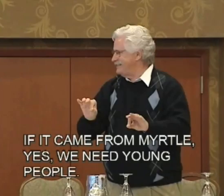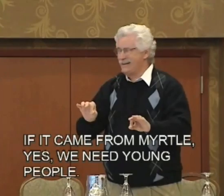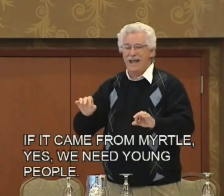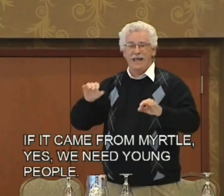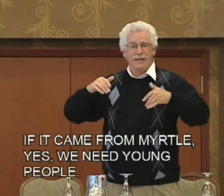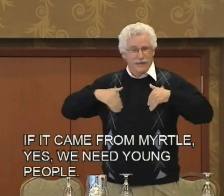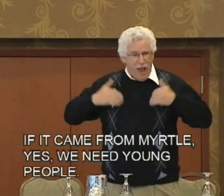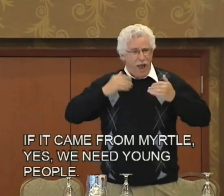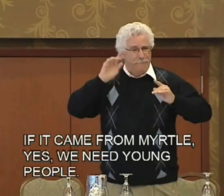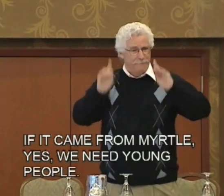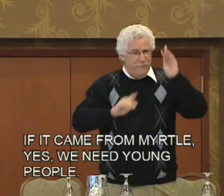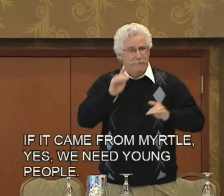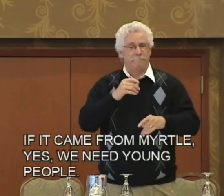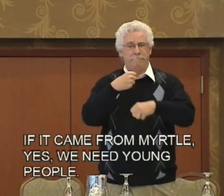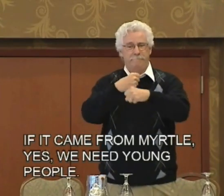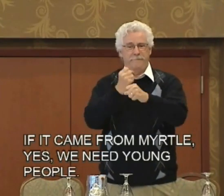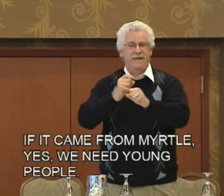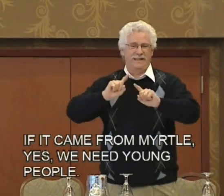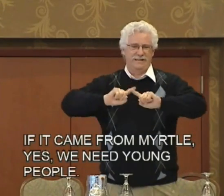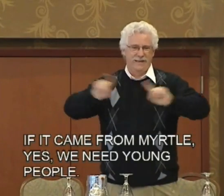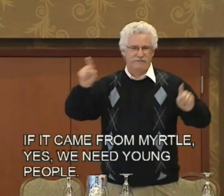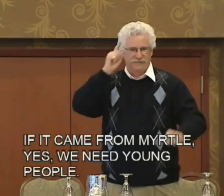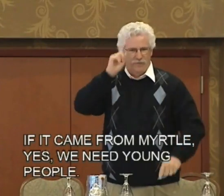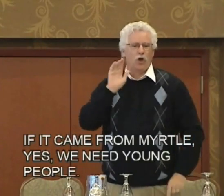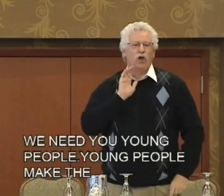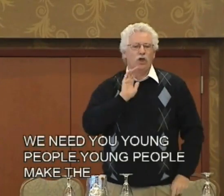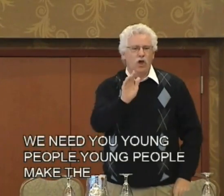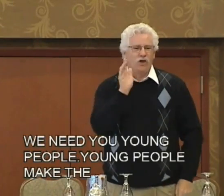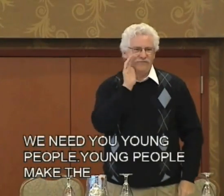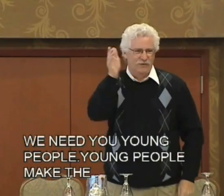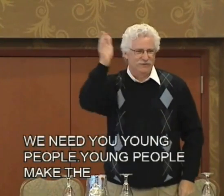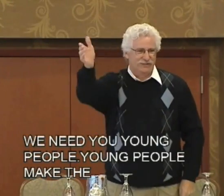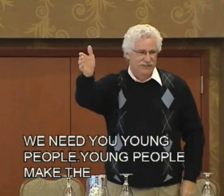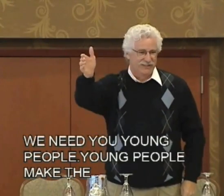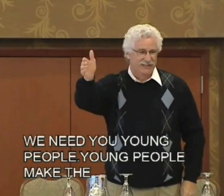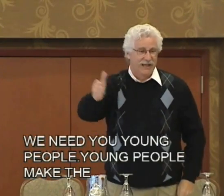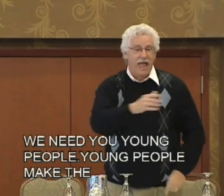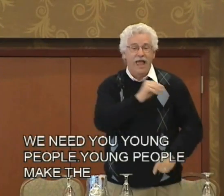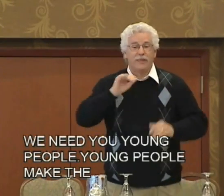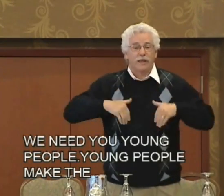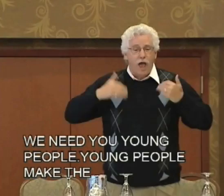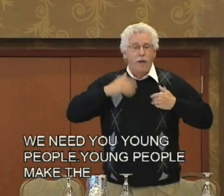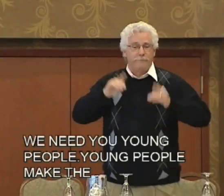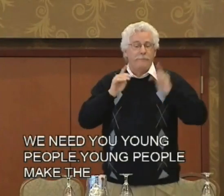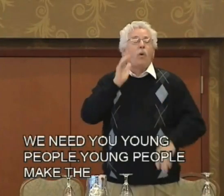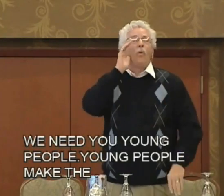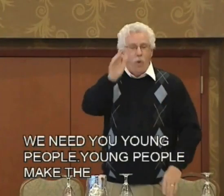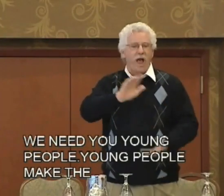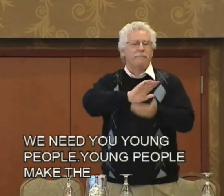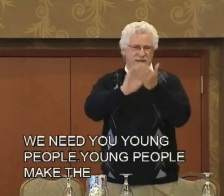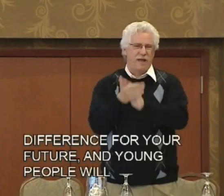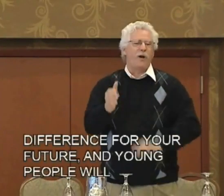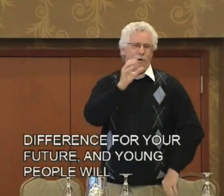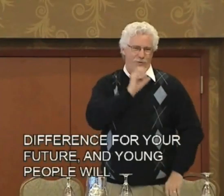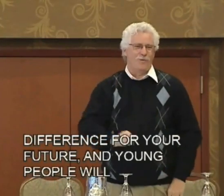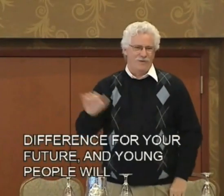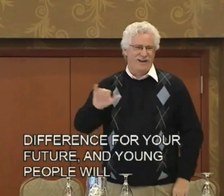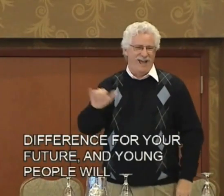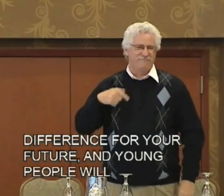we need you young people young people make the difference for your future and young people will become older